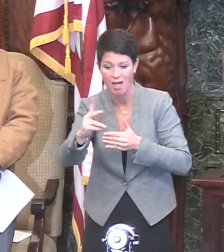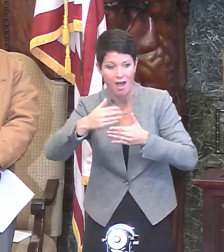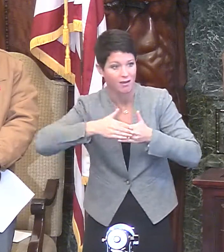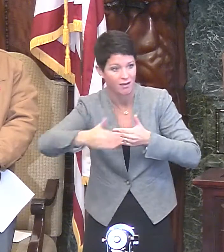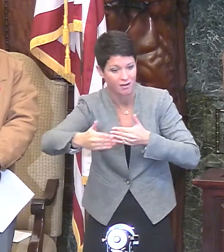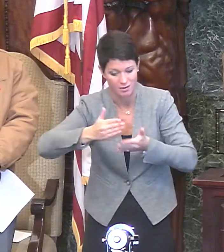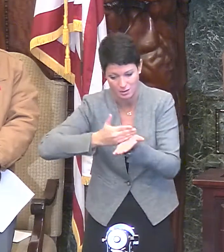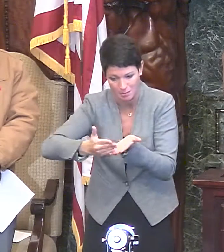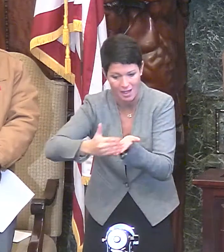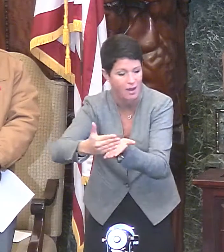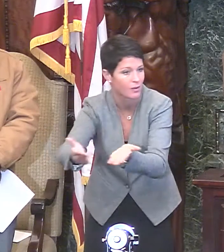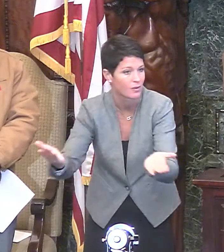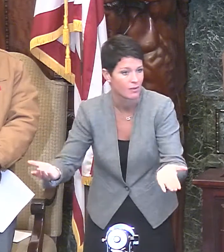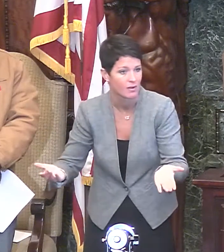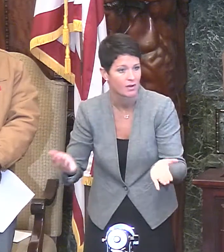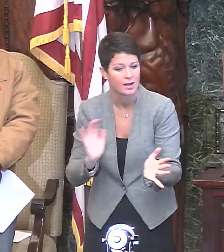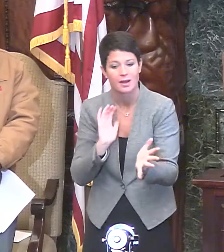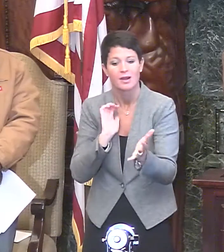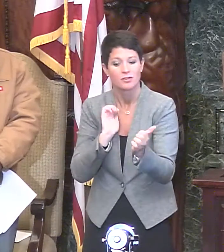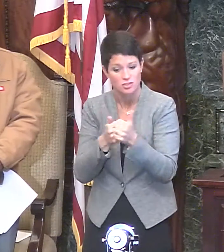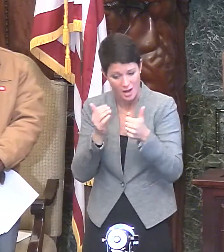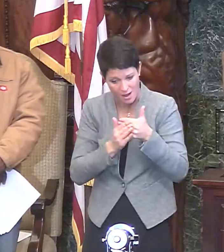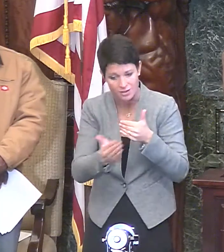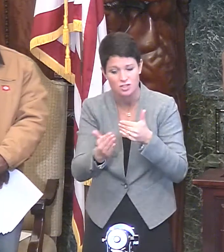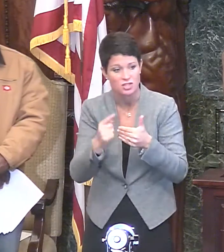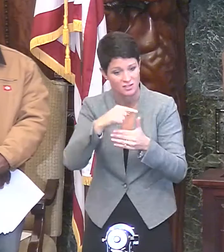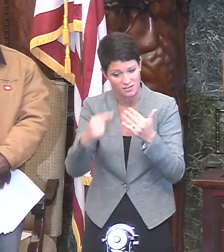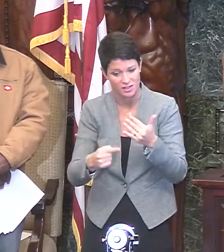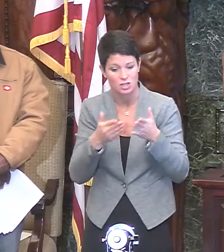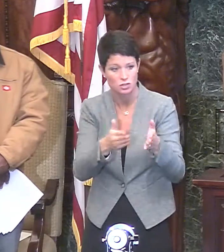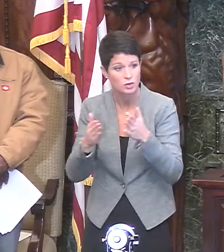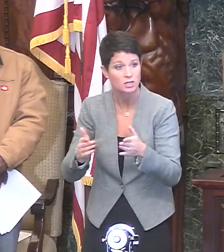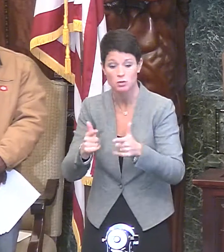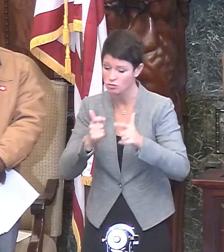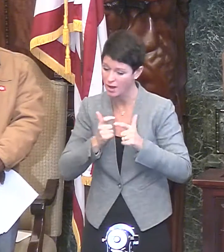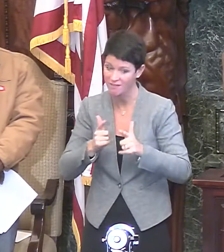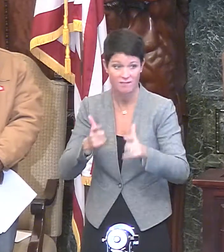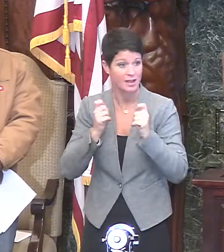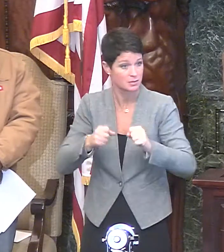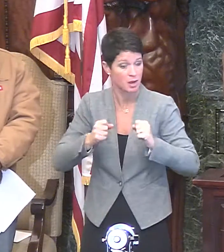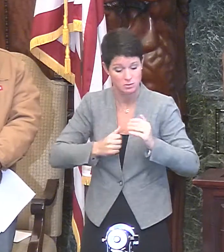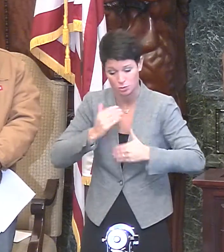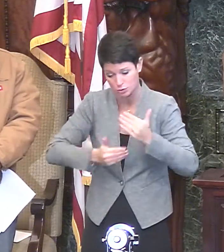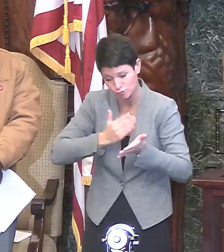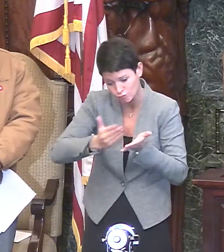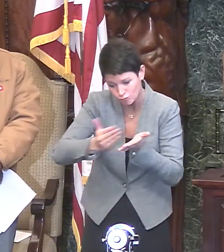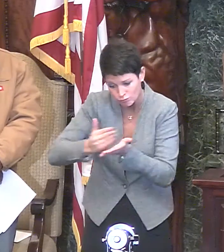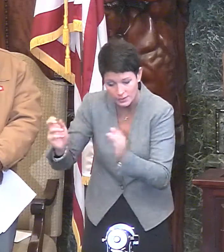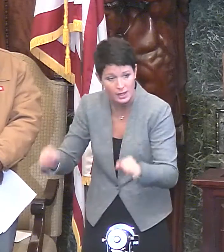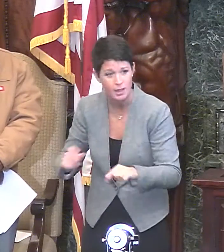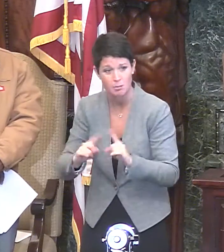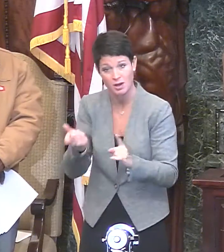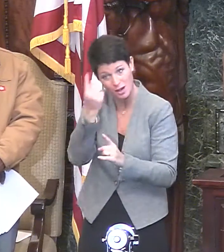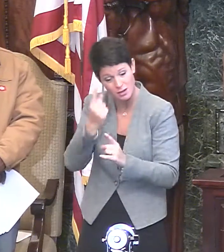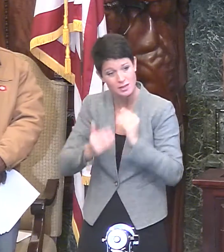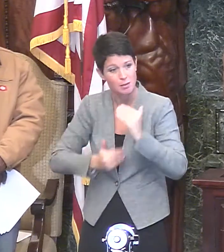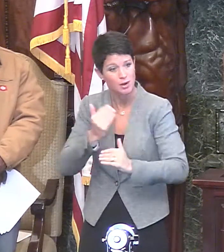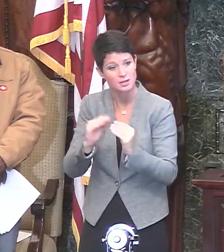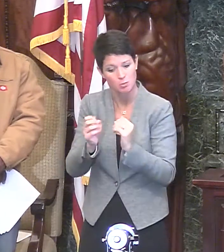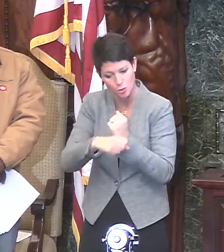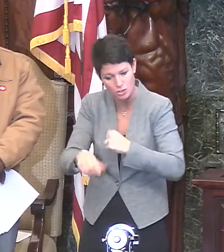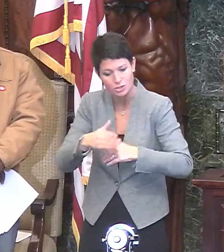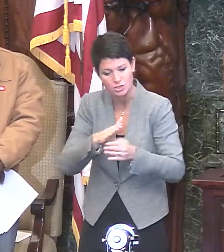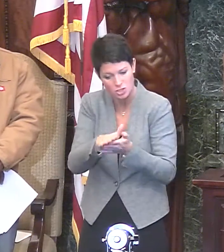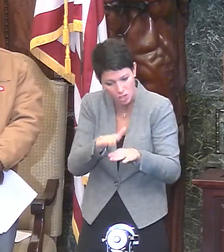plow. So our challenge is over the remaining streets to move as swiftly as possible, but understanding that the process is much slower